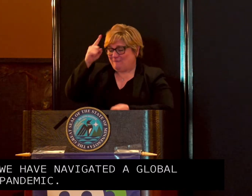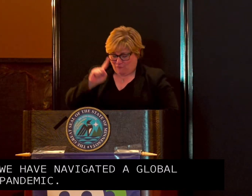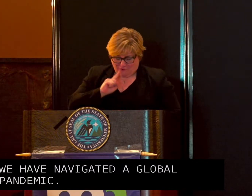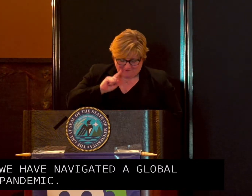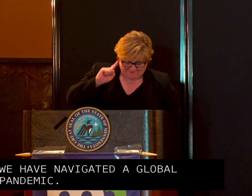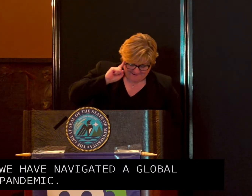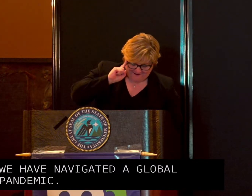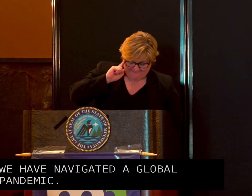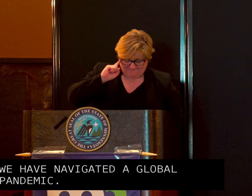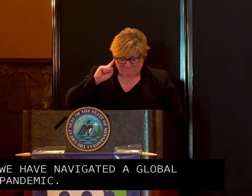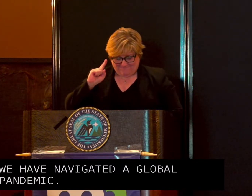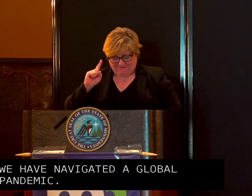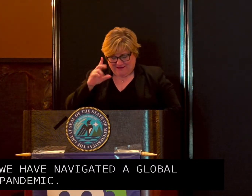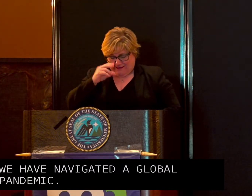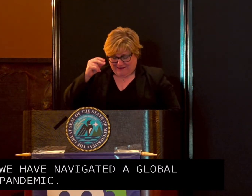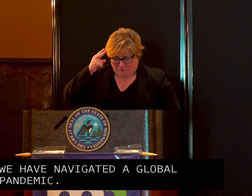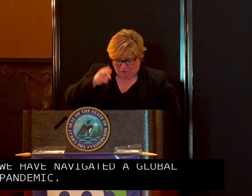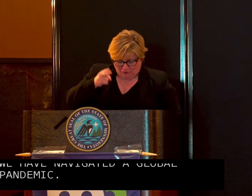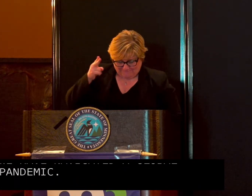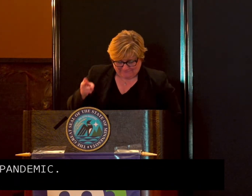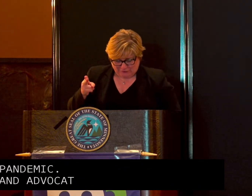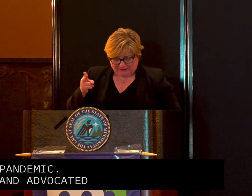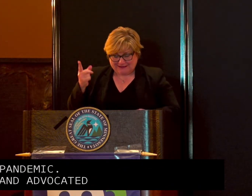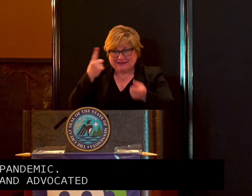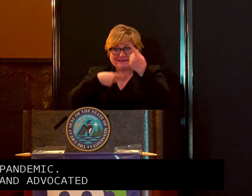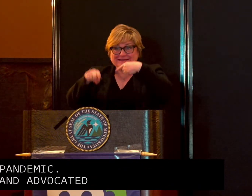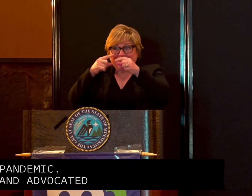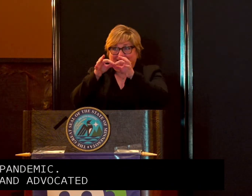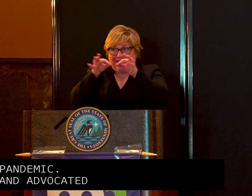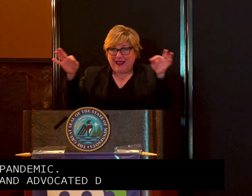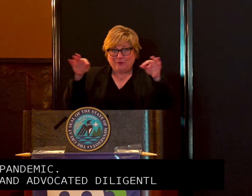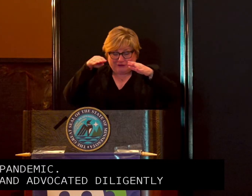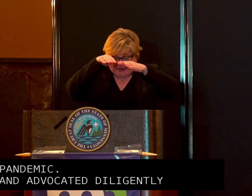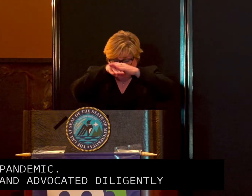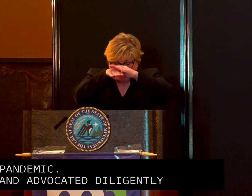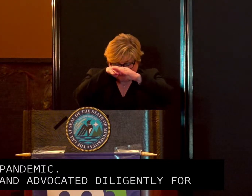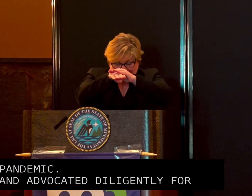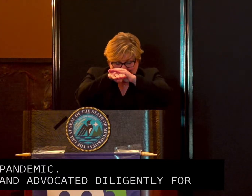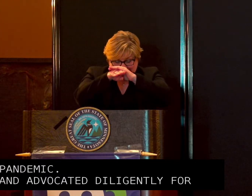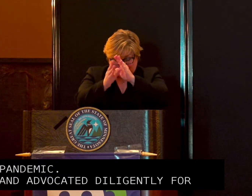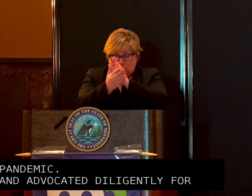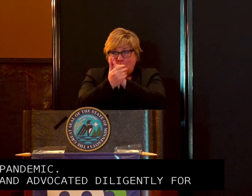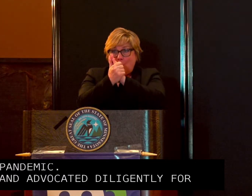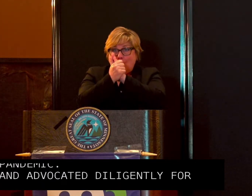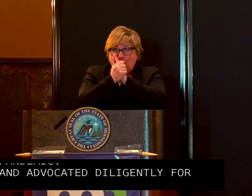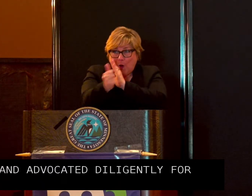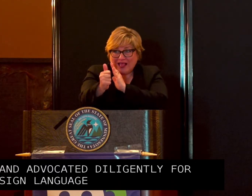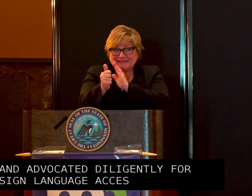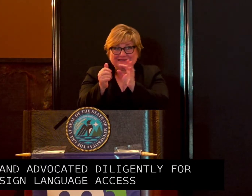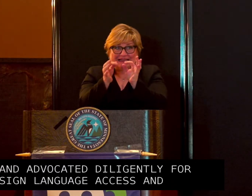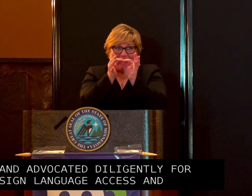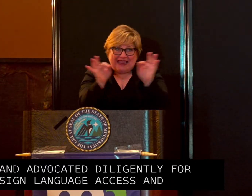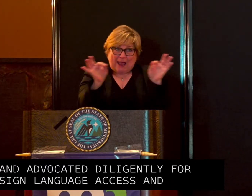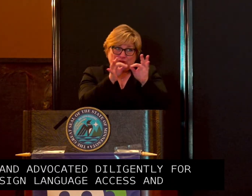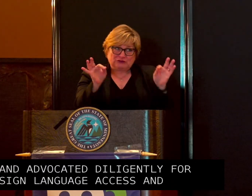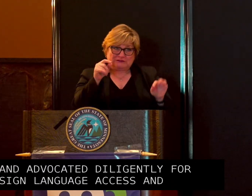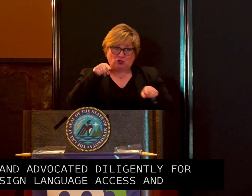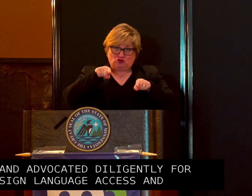and advocated diligently for sign language access and quality captions